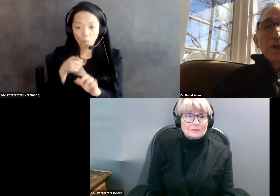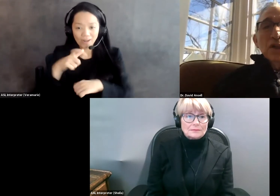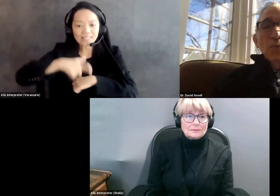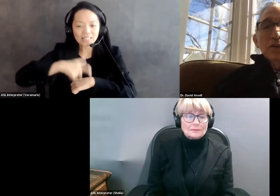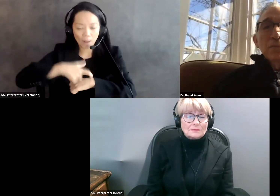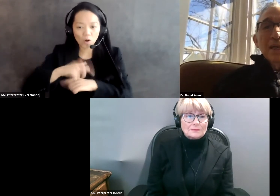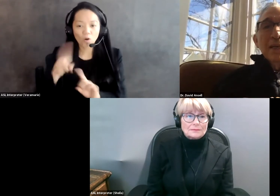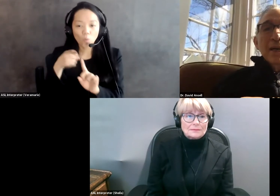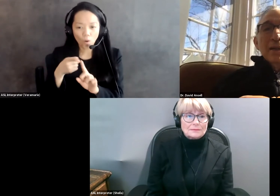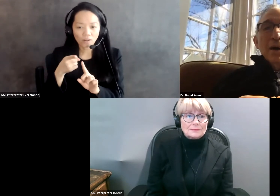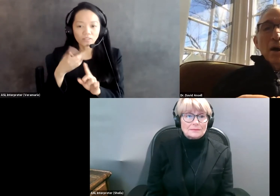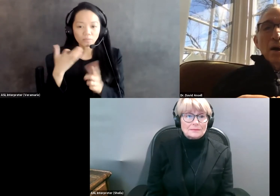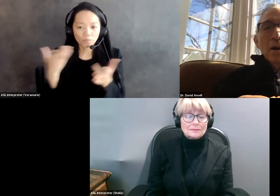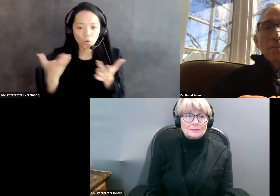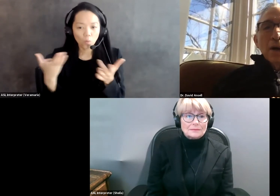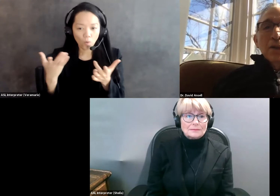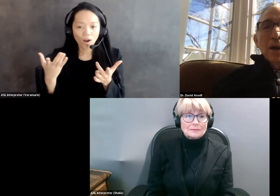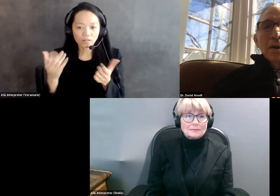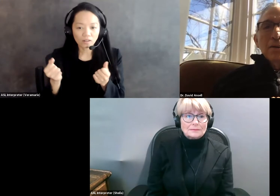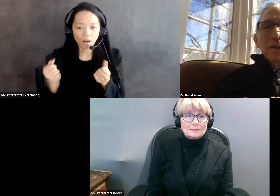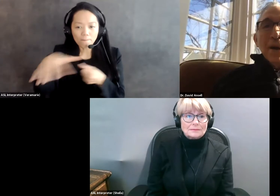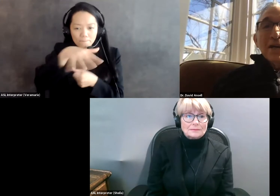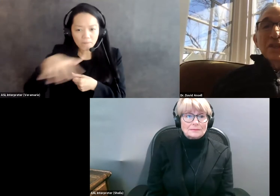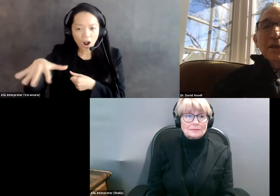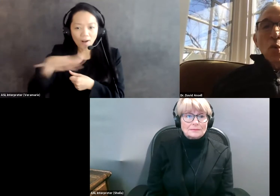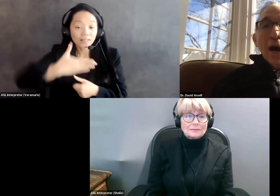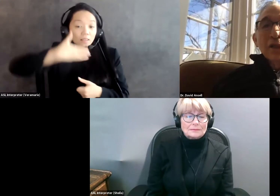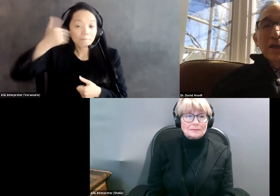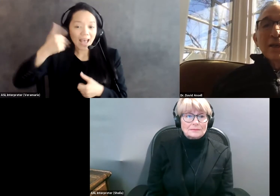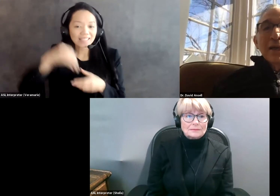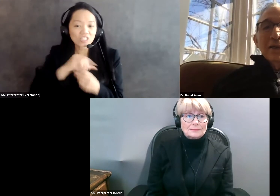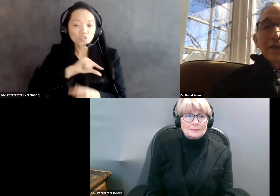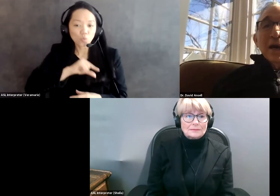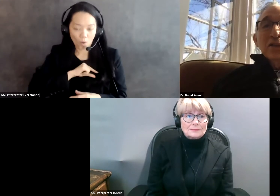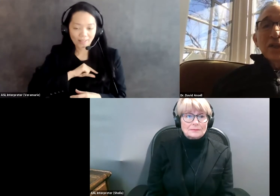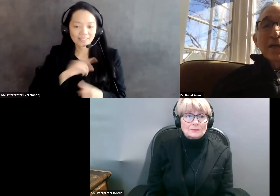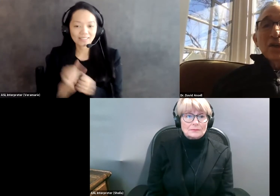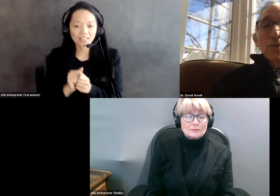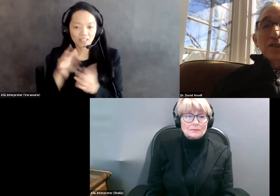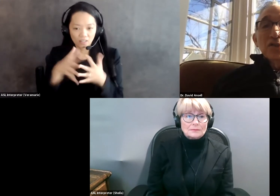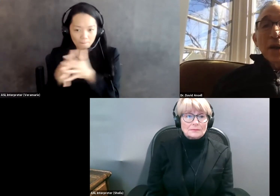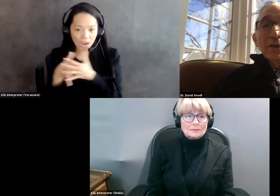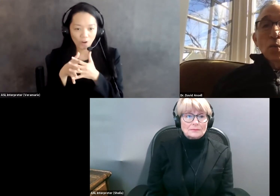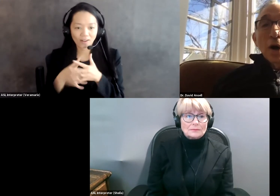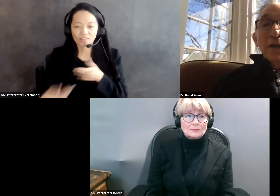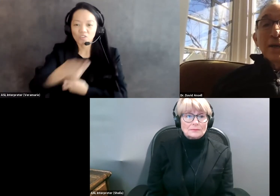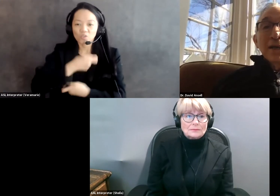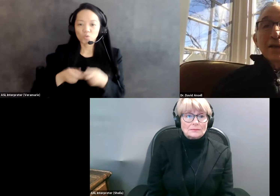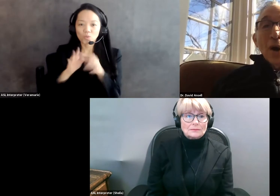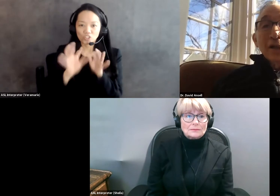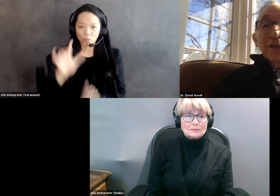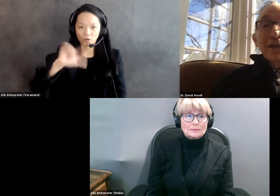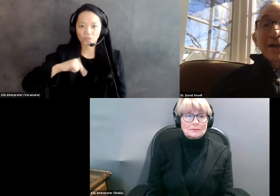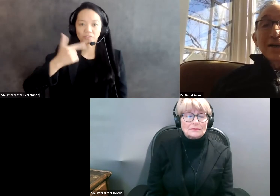time, our mission was to be among the best in quality in the United States. And Rush is ranked 1